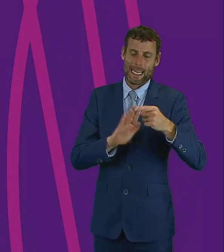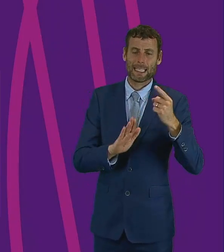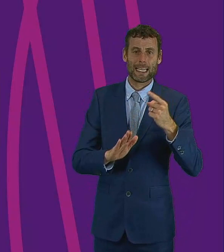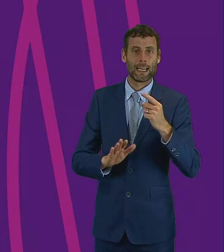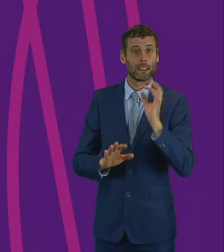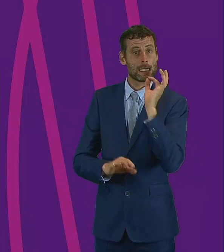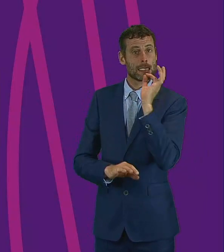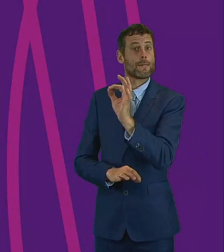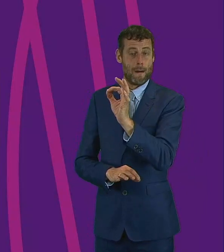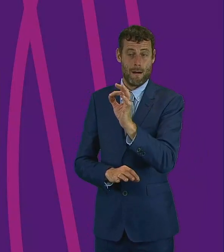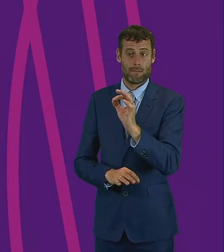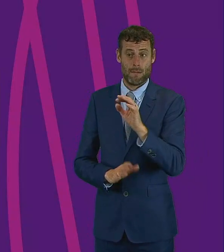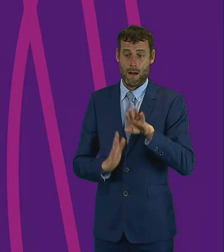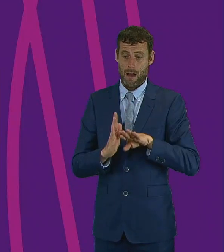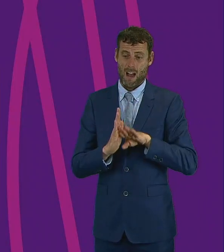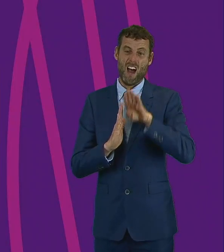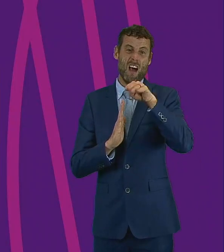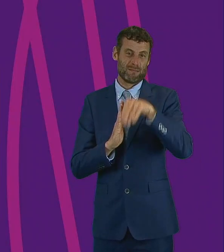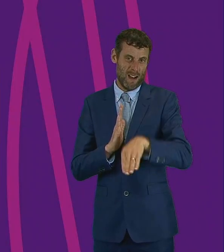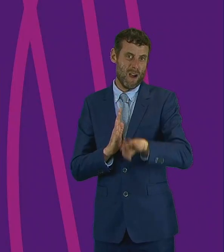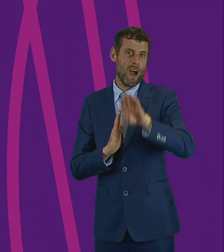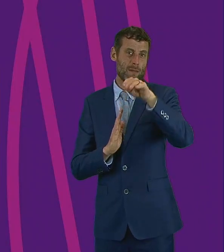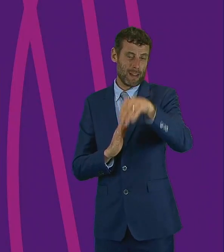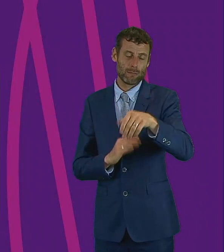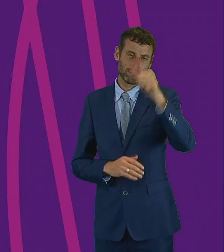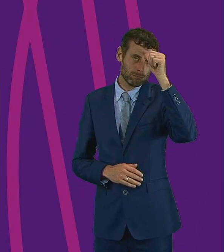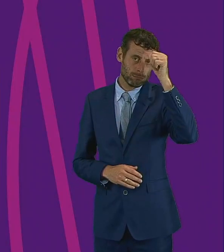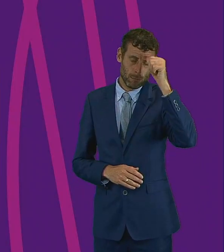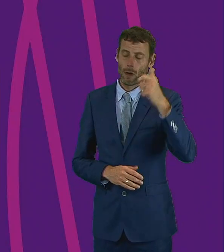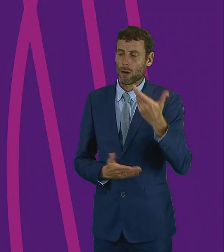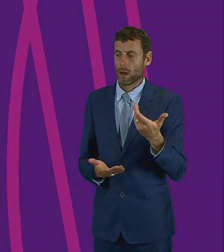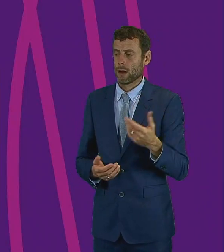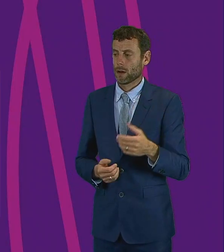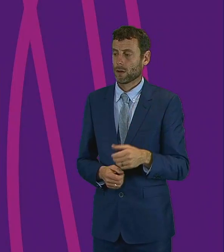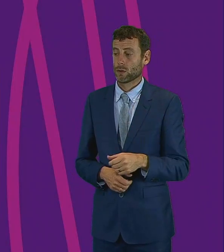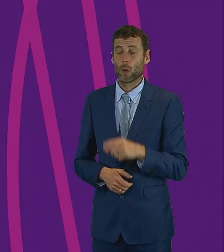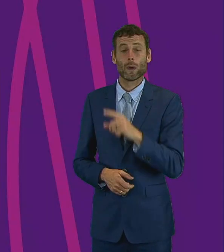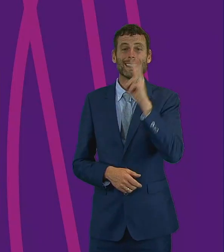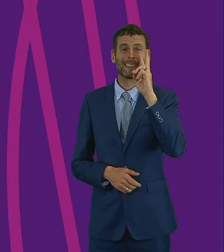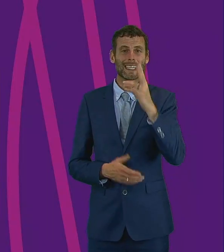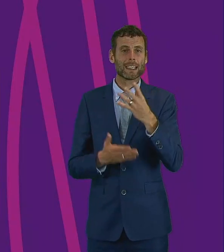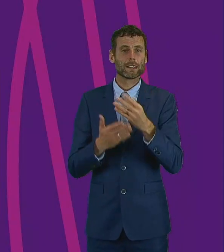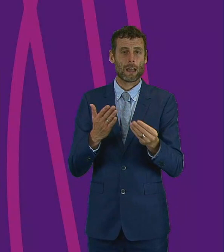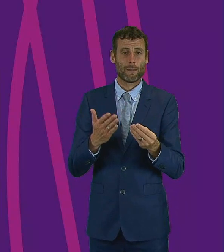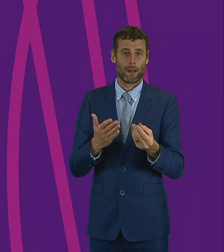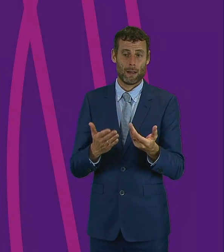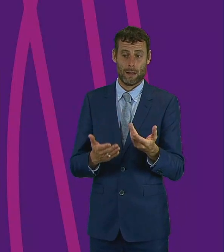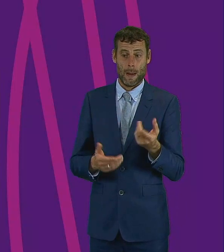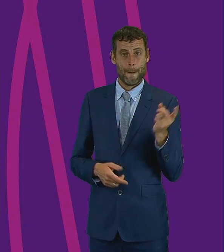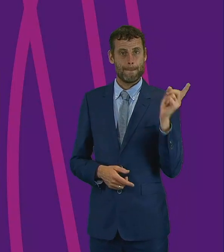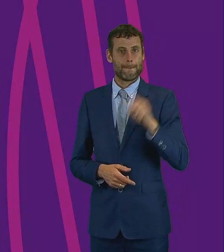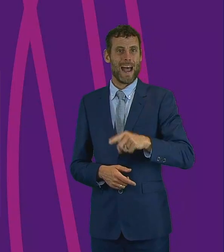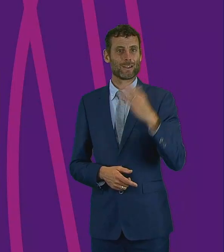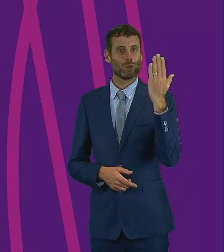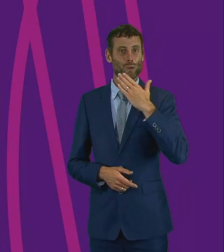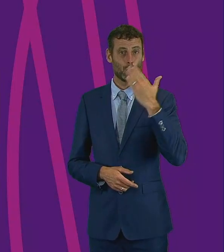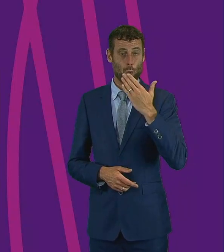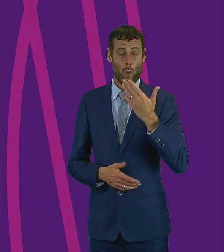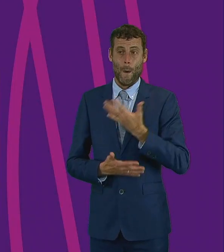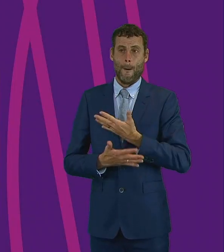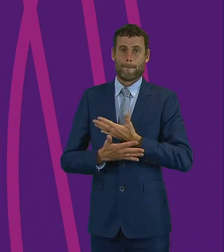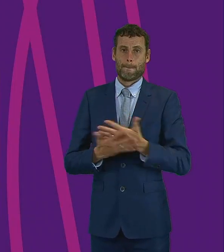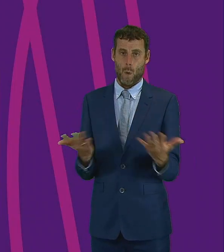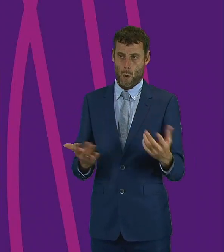always been likely and indeed probable following the increase in demand for testing we saw after schools went back. We